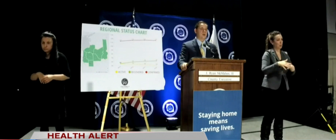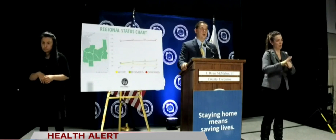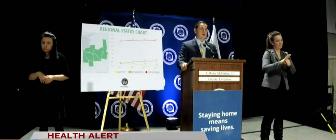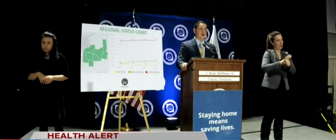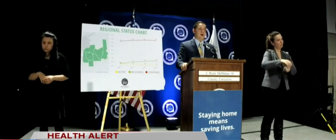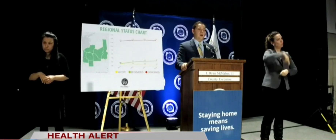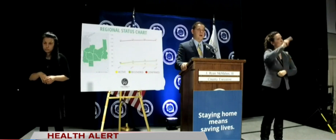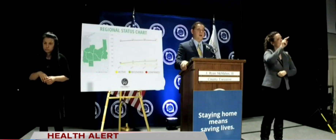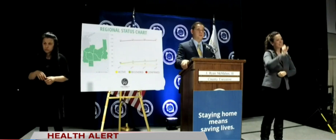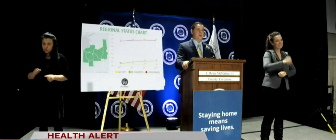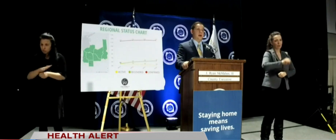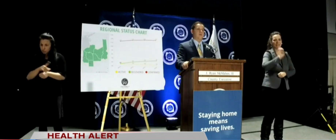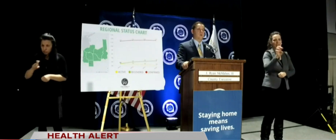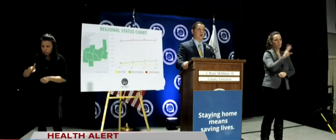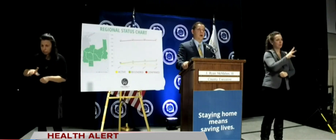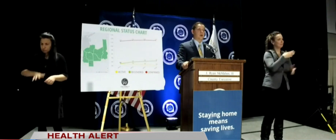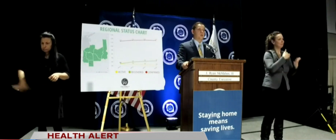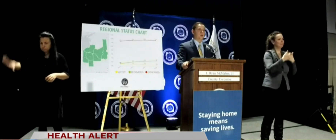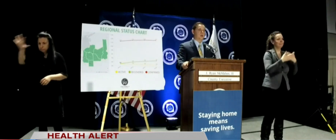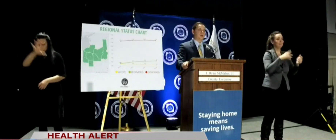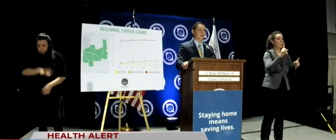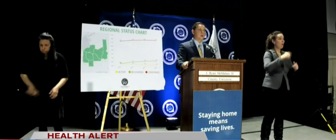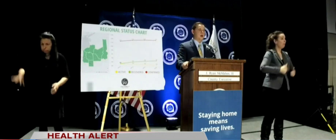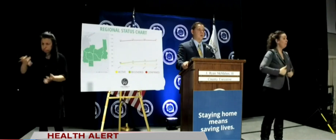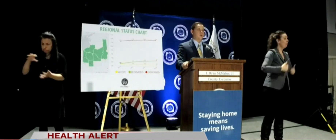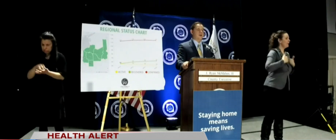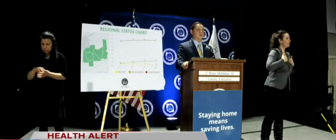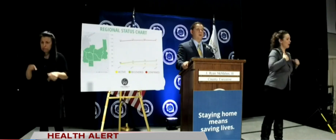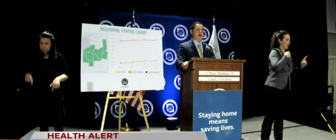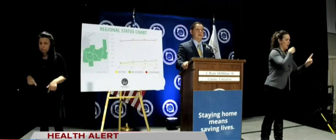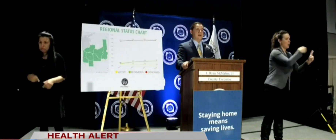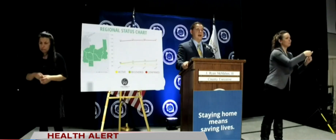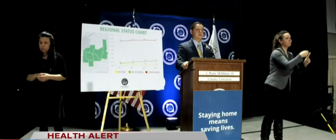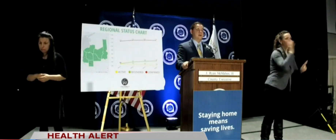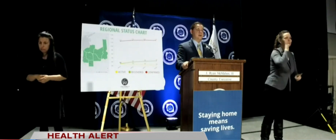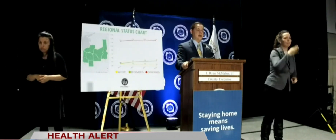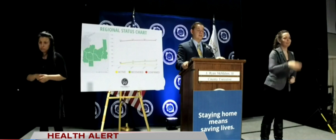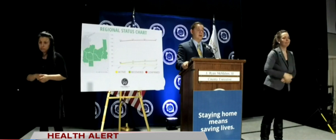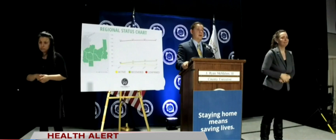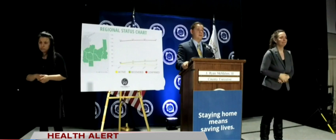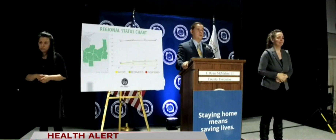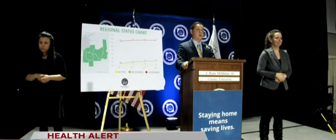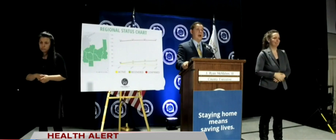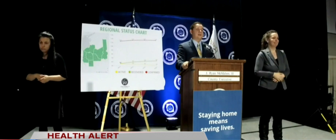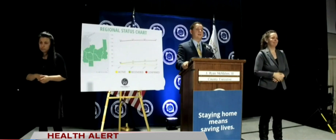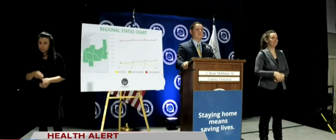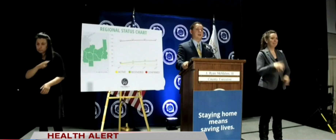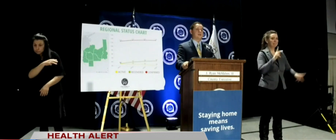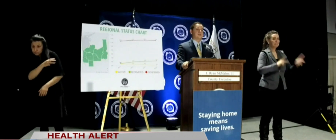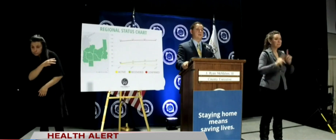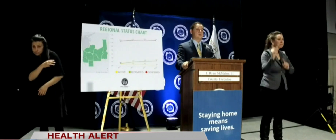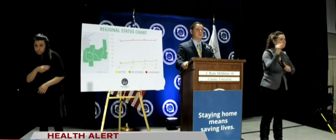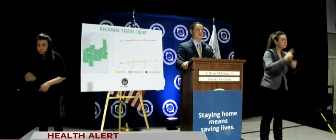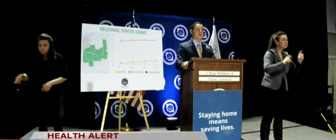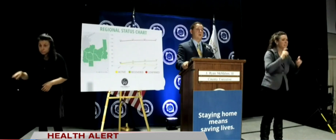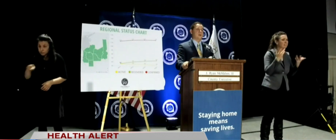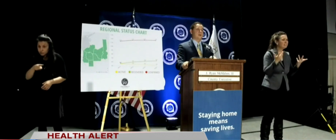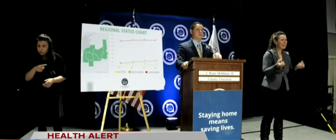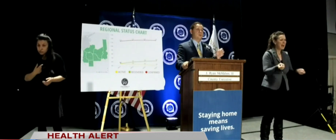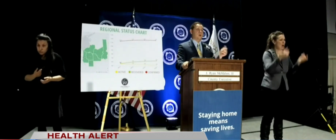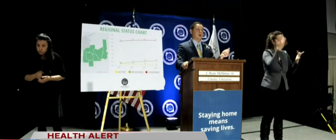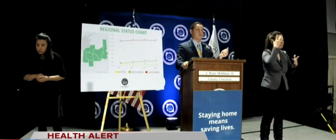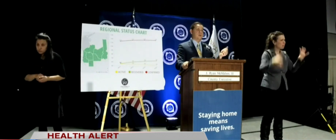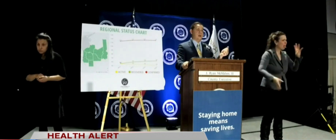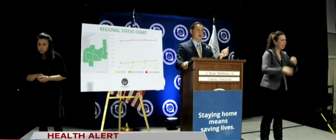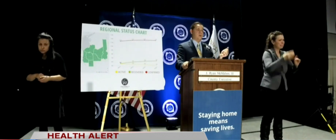south. It's been everywhere in our community. We've had people ask us for active cases related